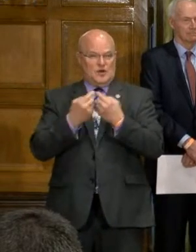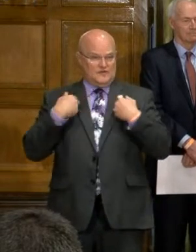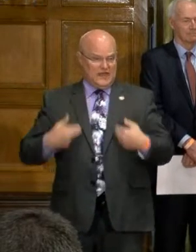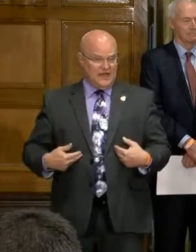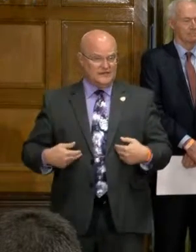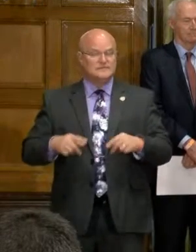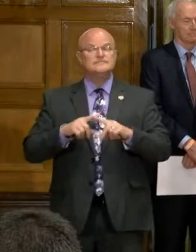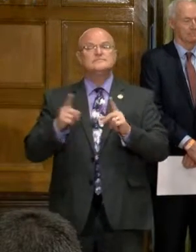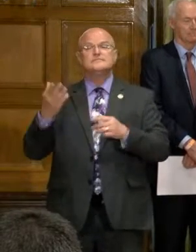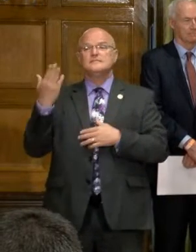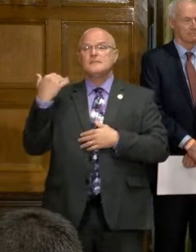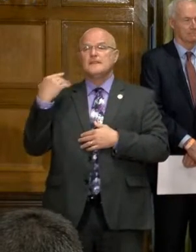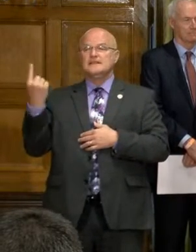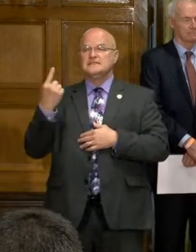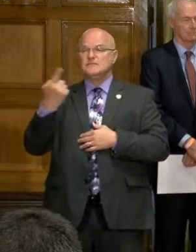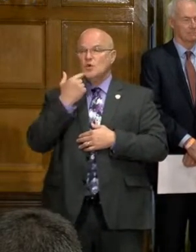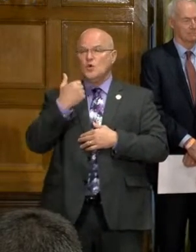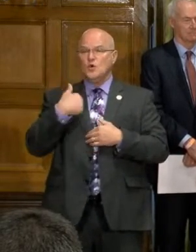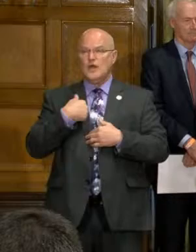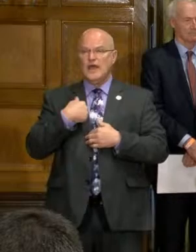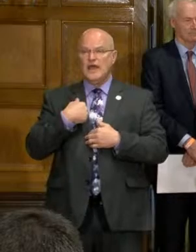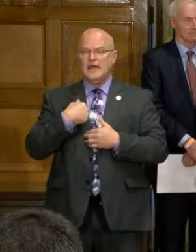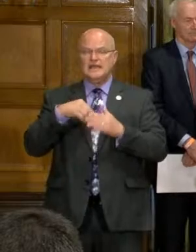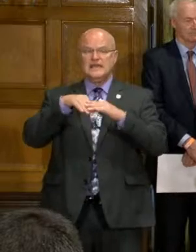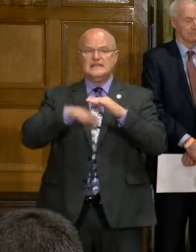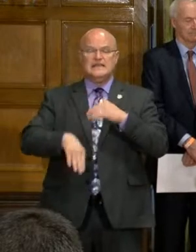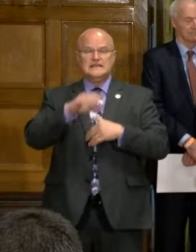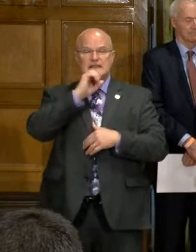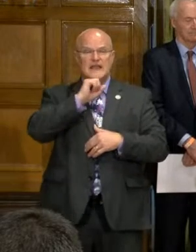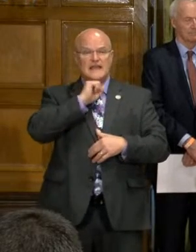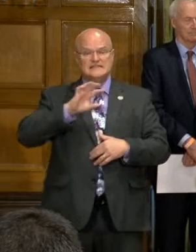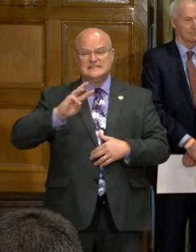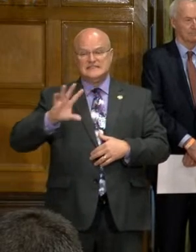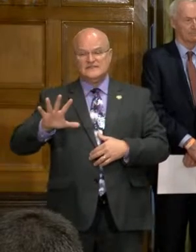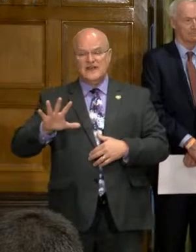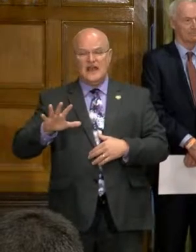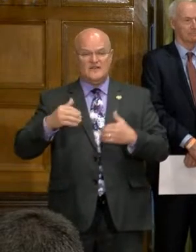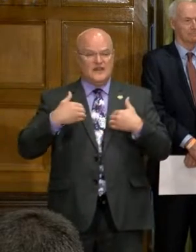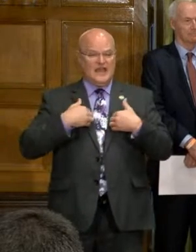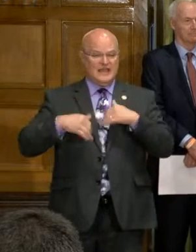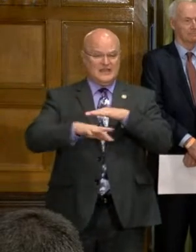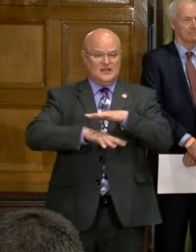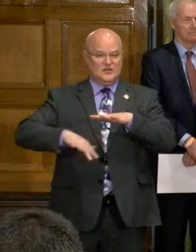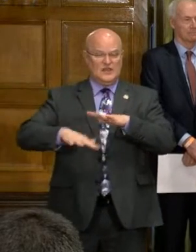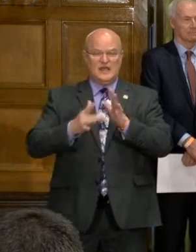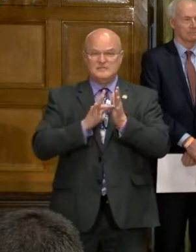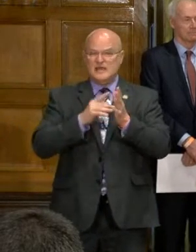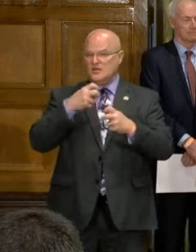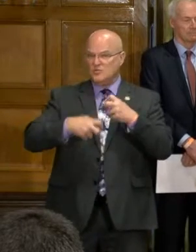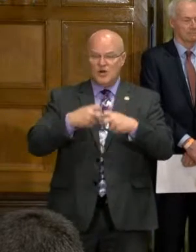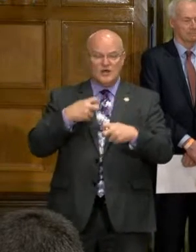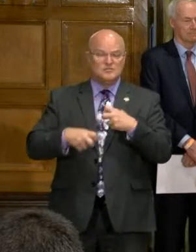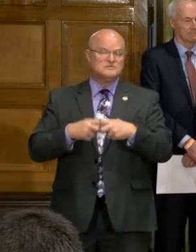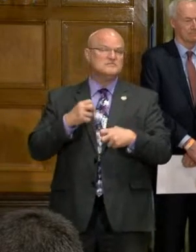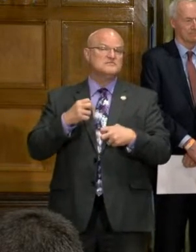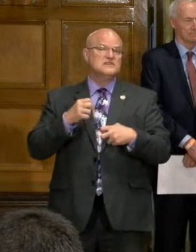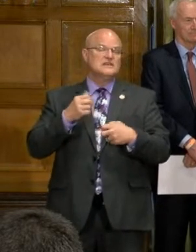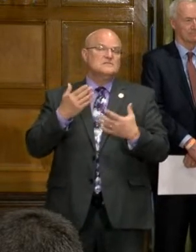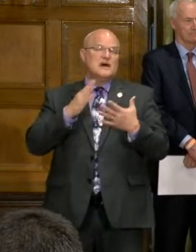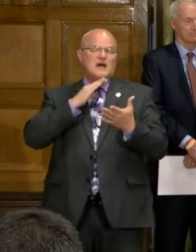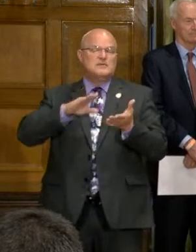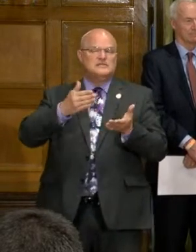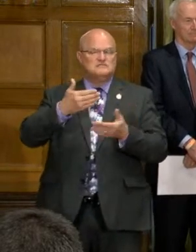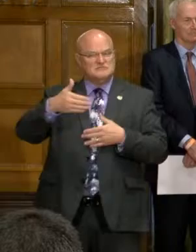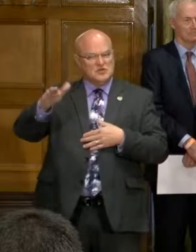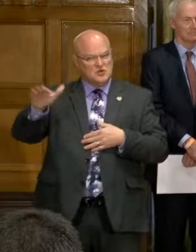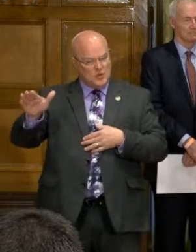But previously, someone who was less than age 65, who didn't have underlying medical conditions, might have been